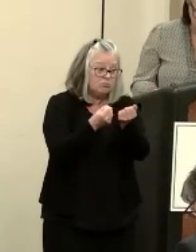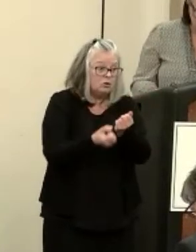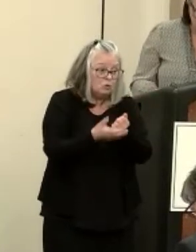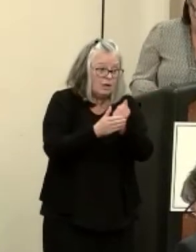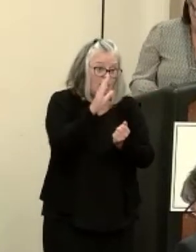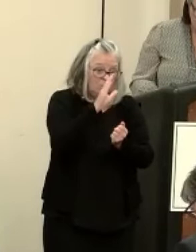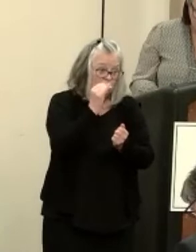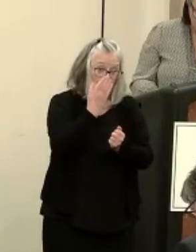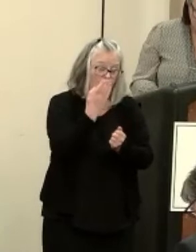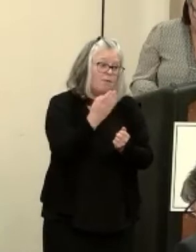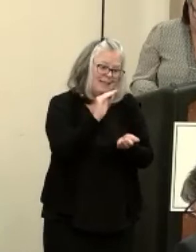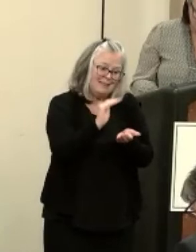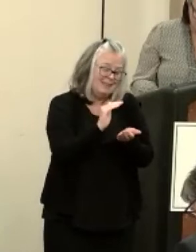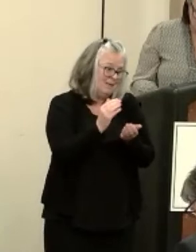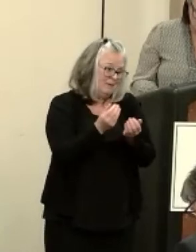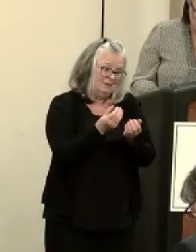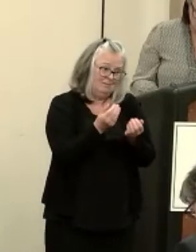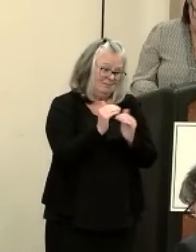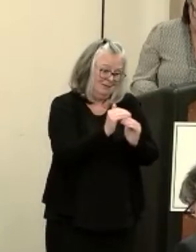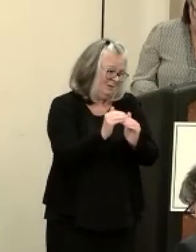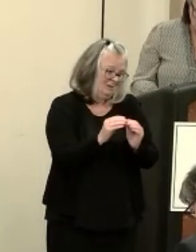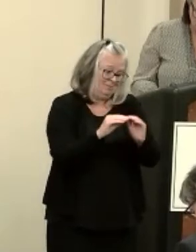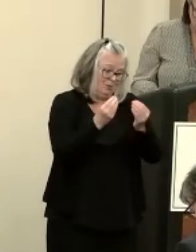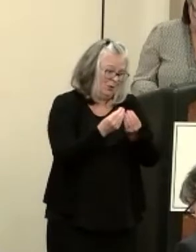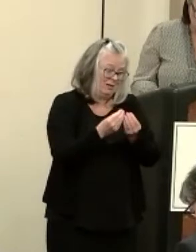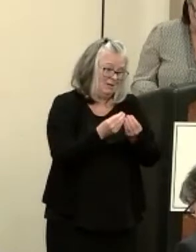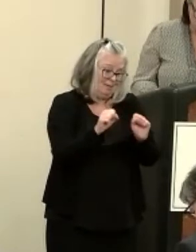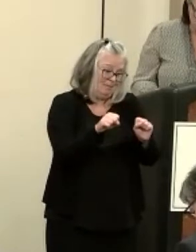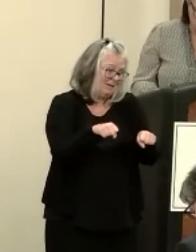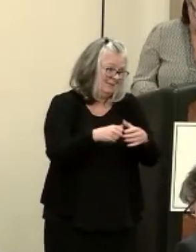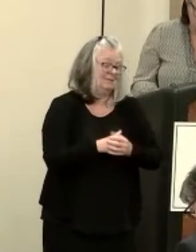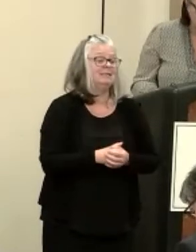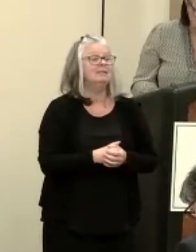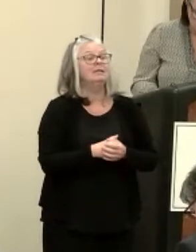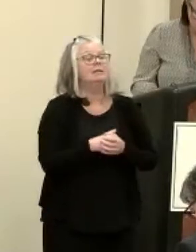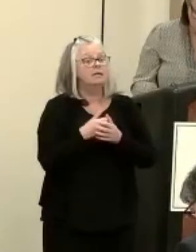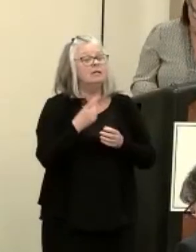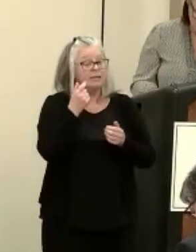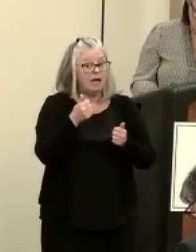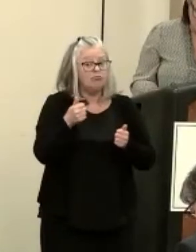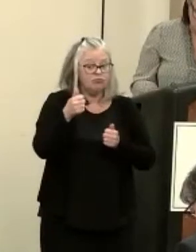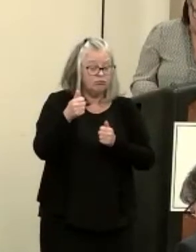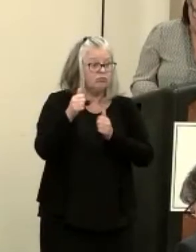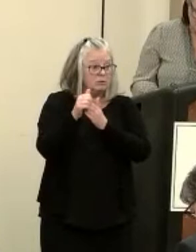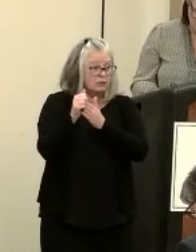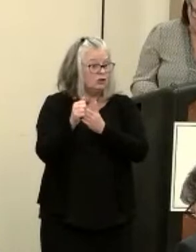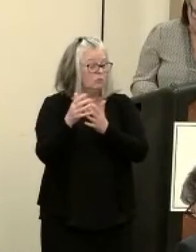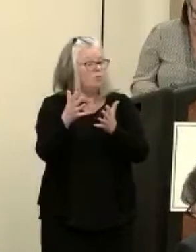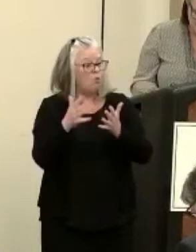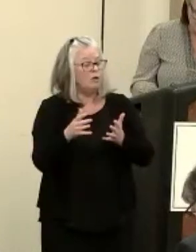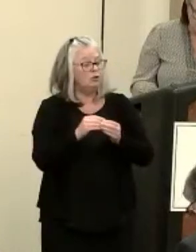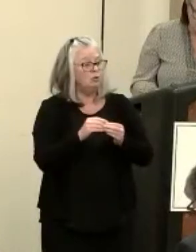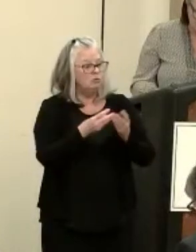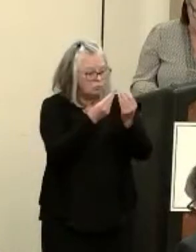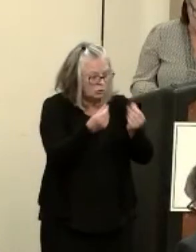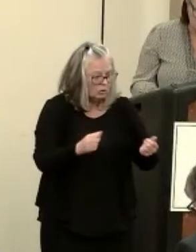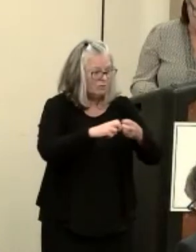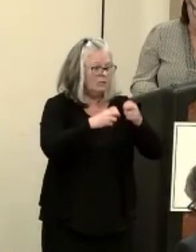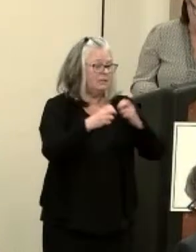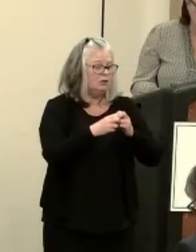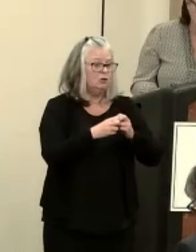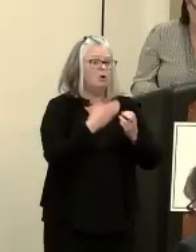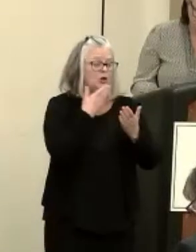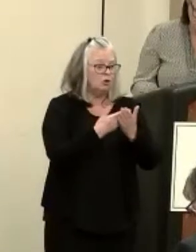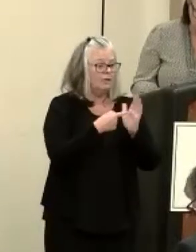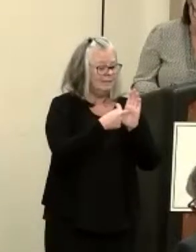disabilities. Many believe the government should show much greater leadership in addressing these issues, as well as setting a good example when it comes to